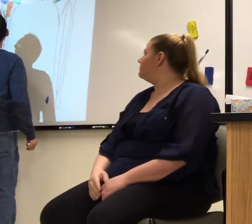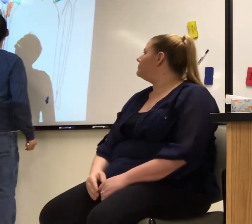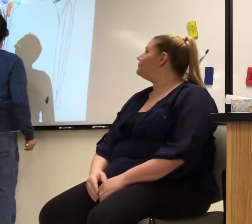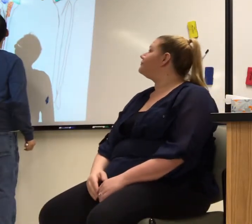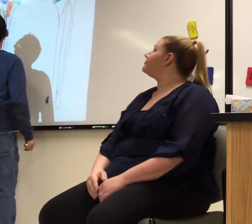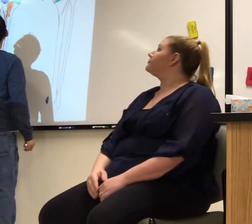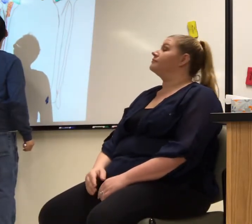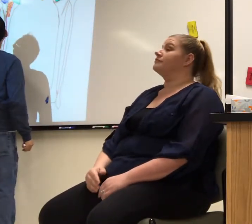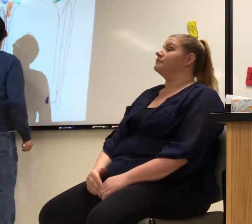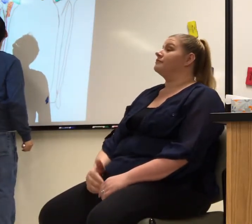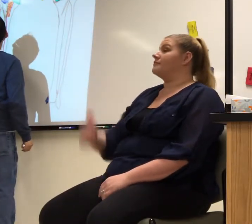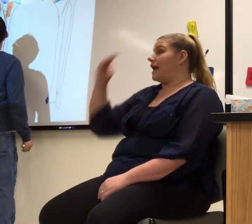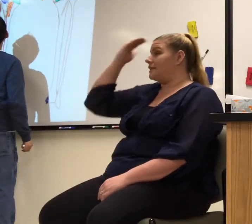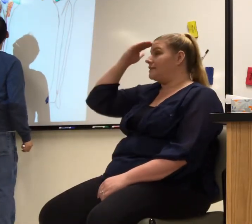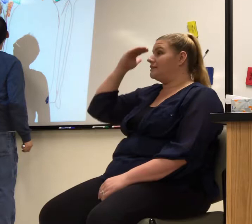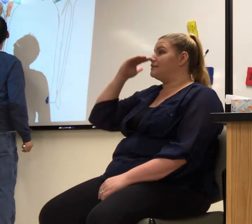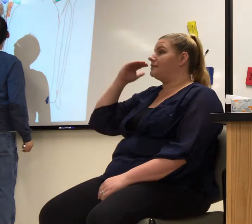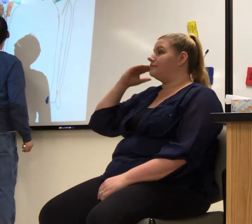Head, this part.